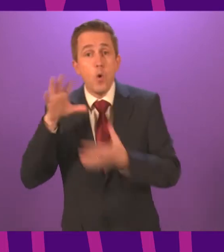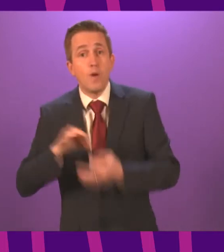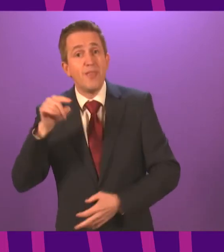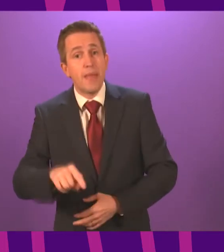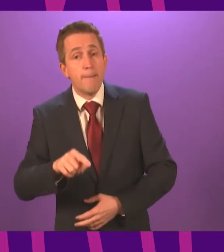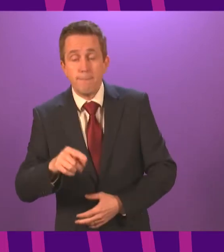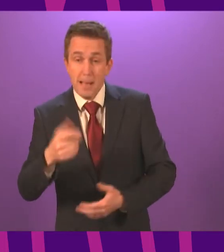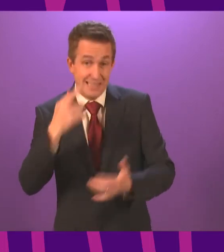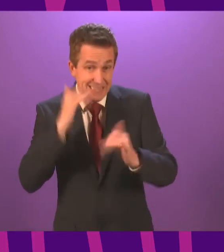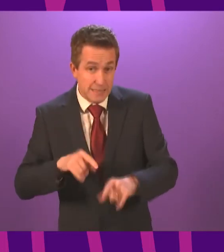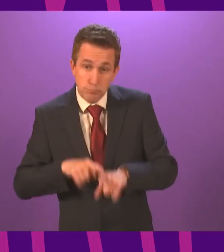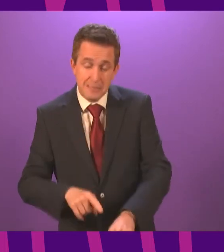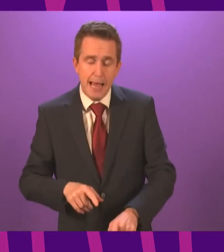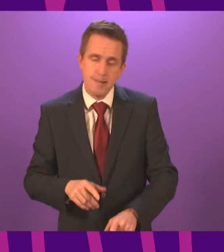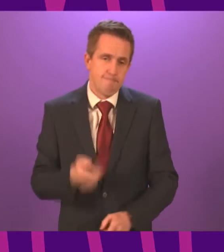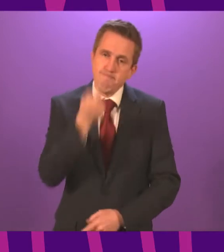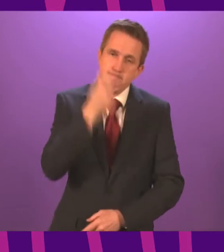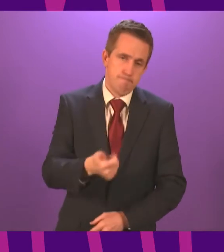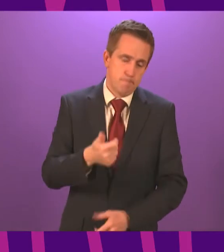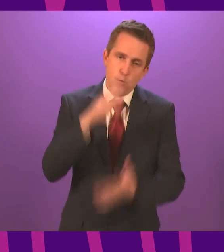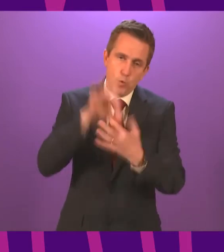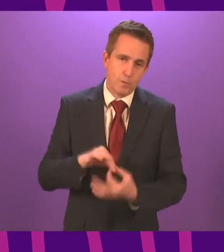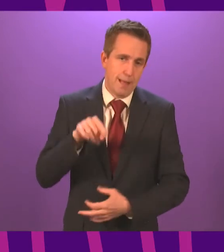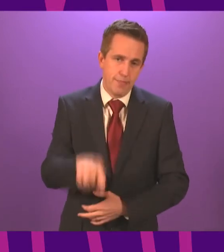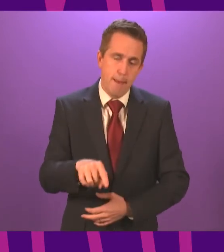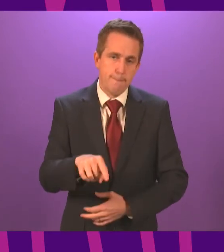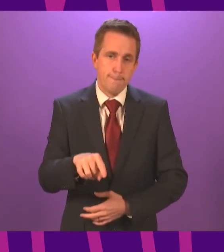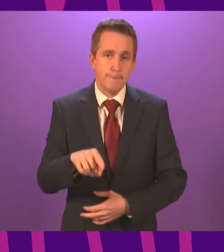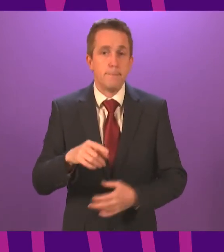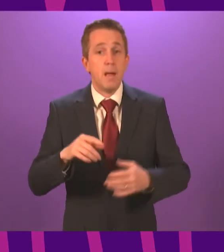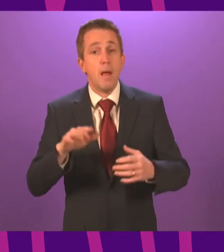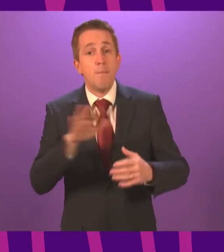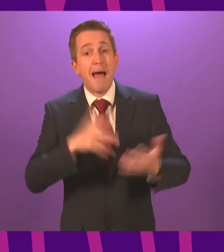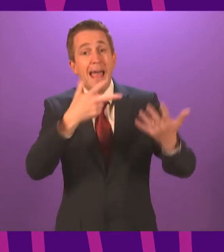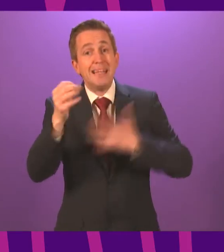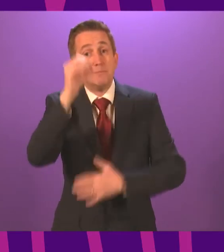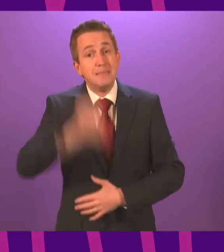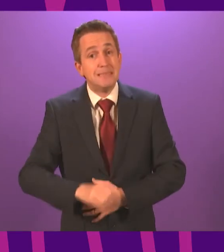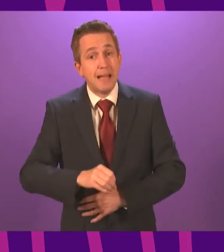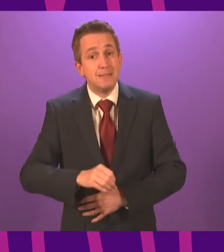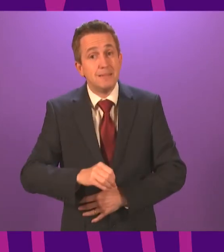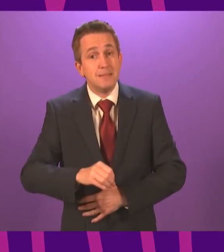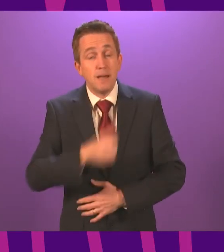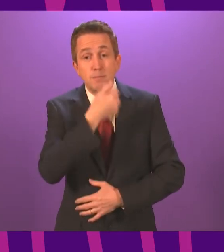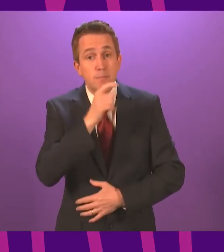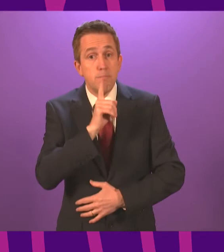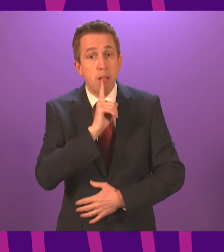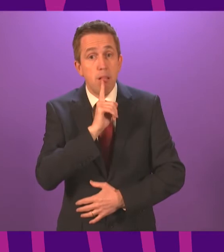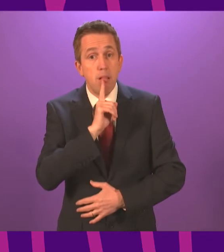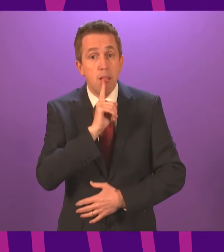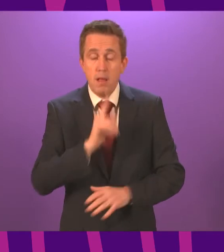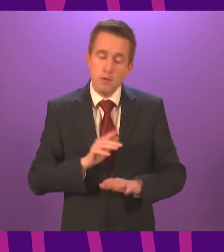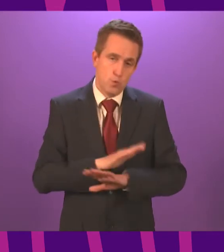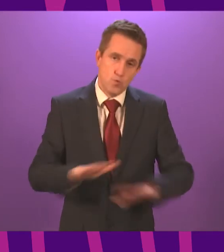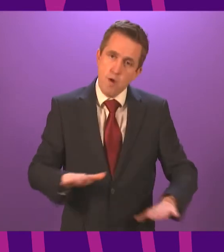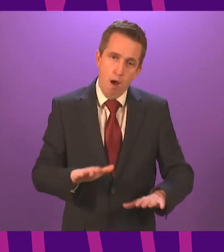personal experience that that is not the case. And research shows that 80% of people do not quarantine